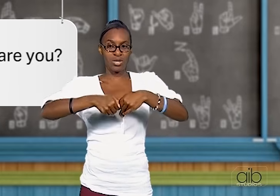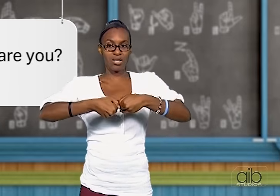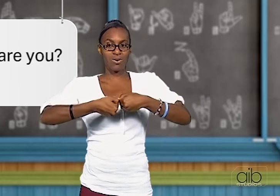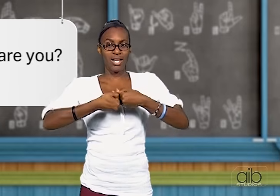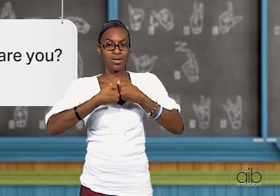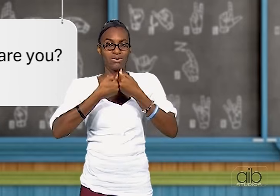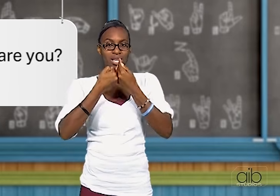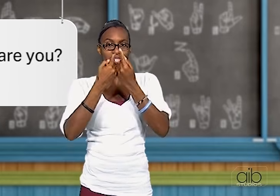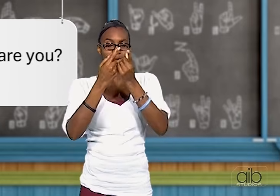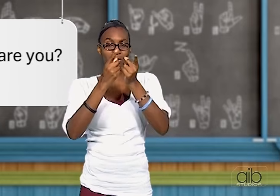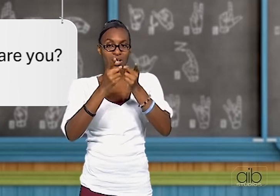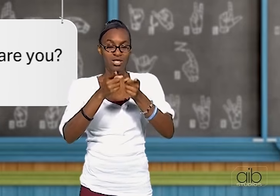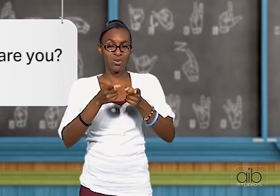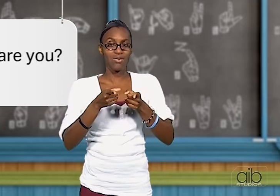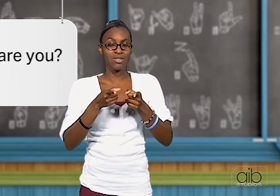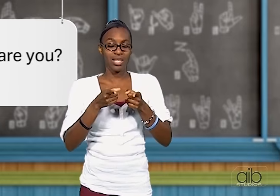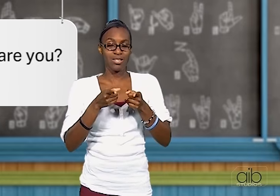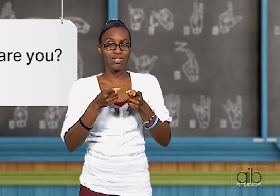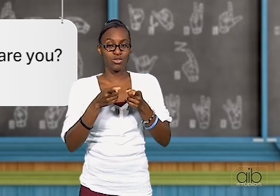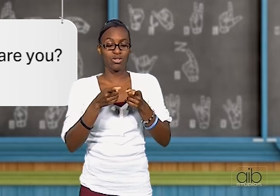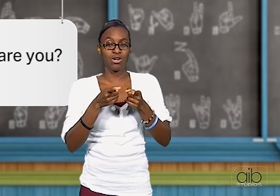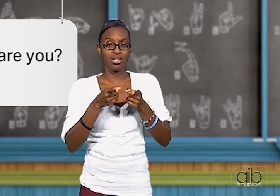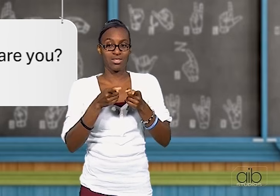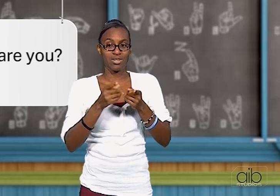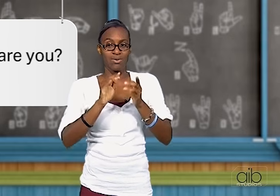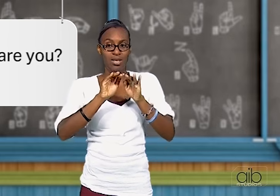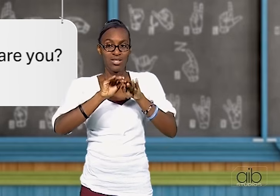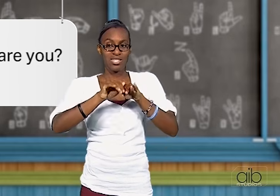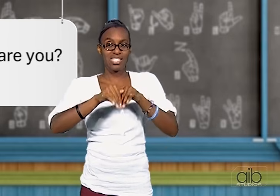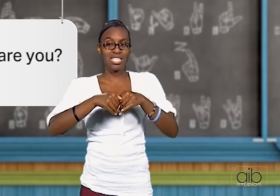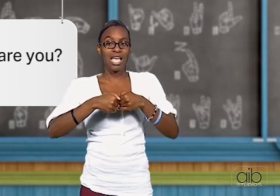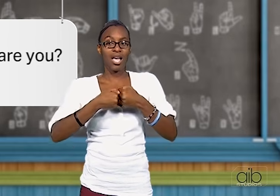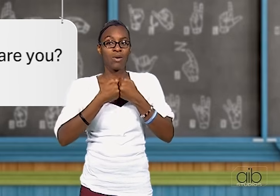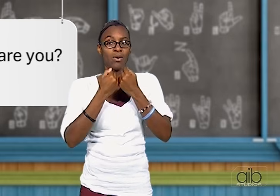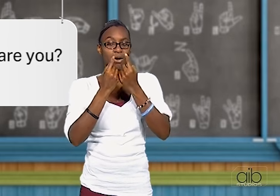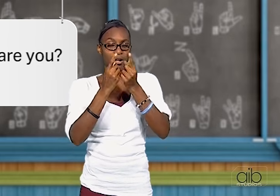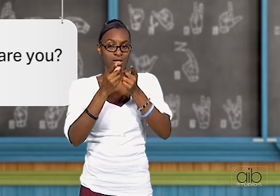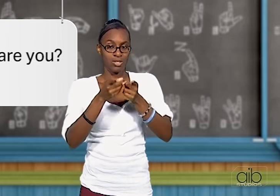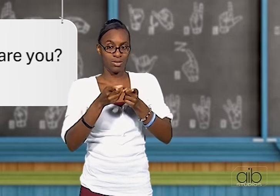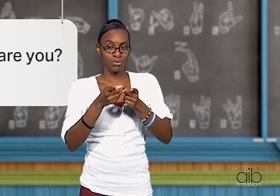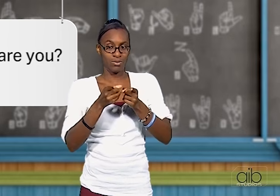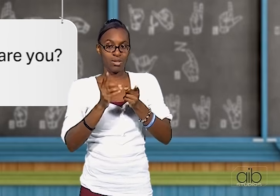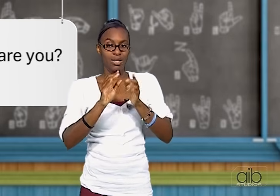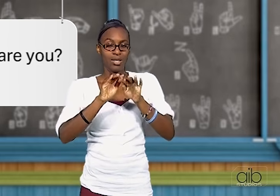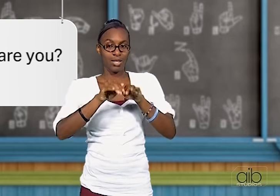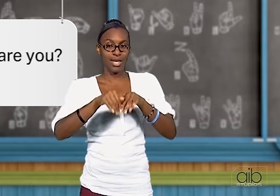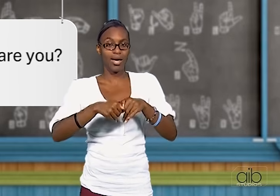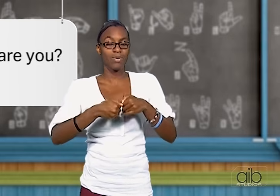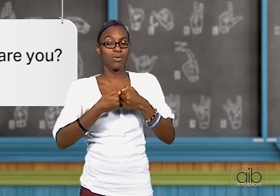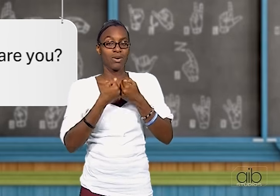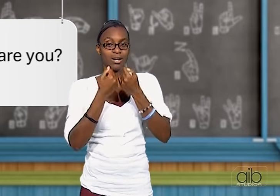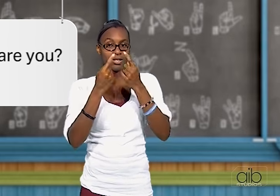it around, and you point to whoever the individual you're talking to. So this is how are you? How are